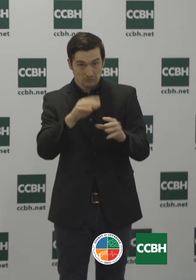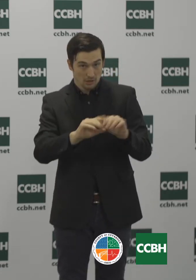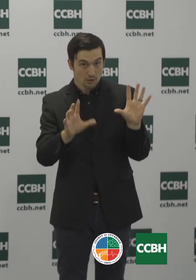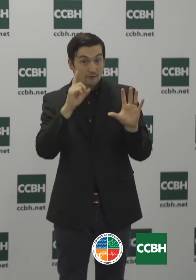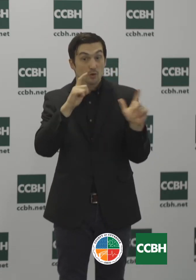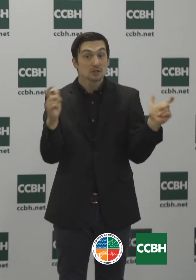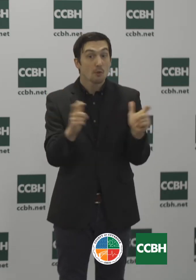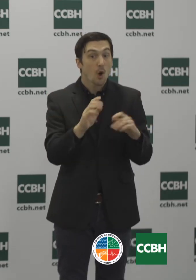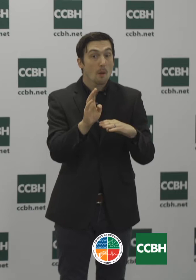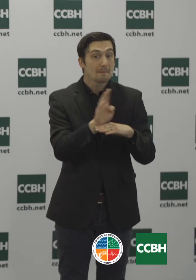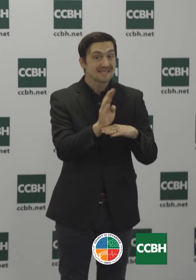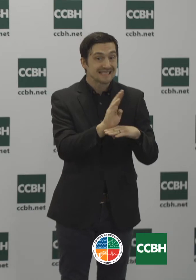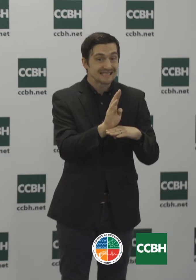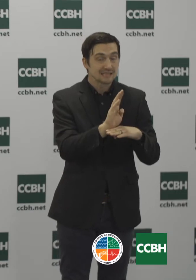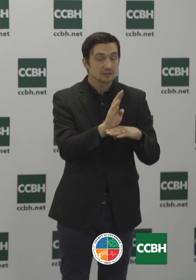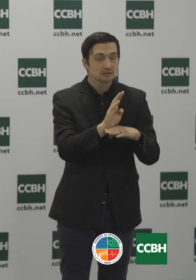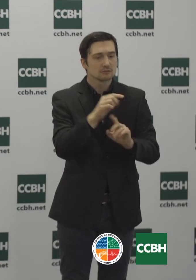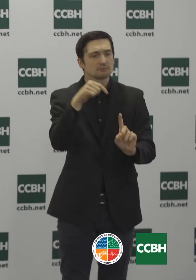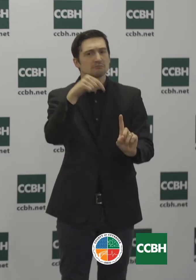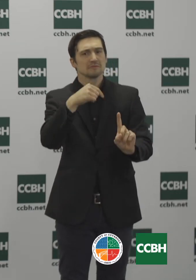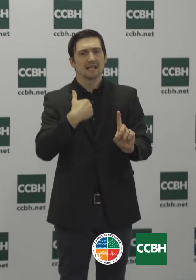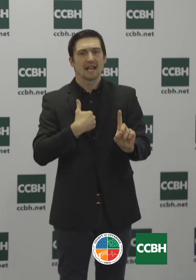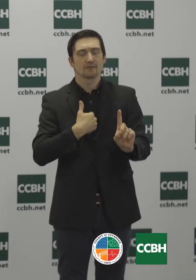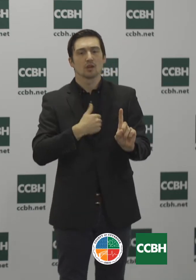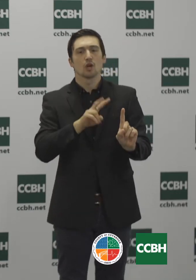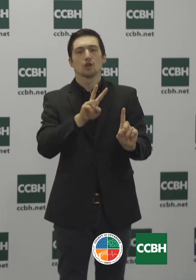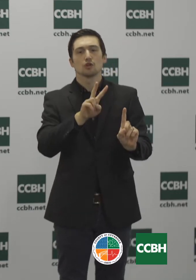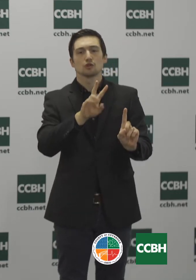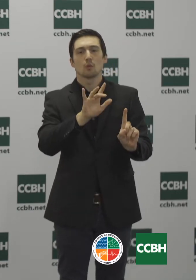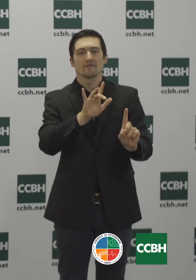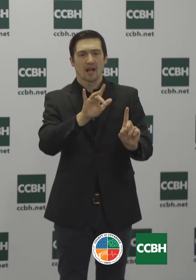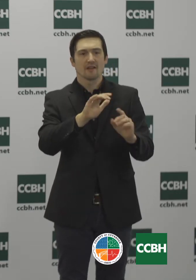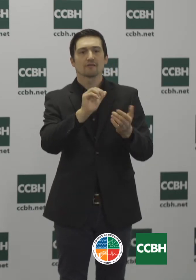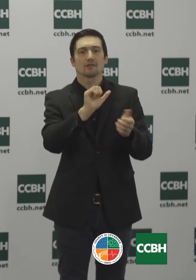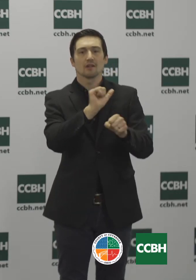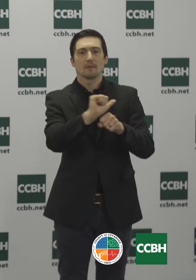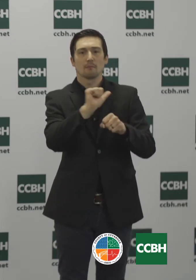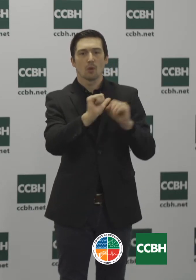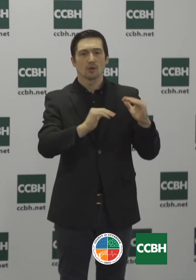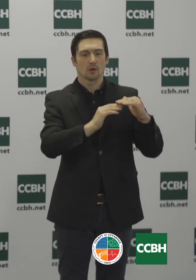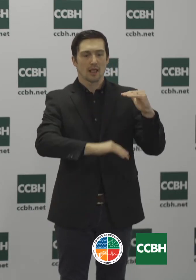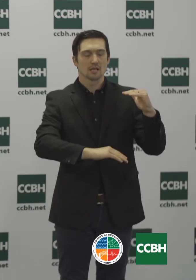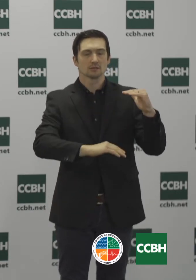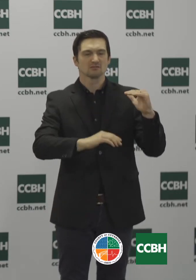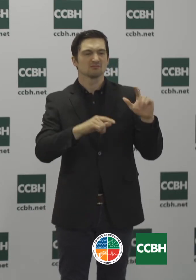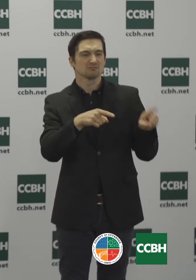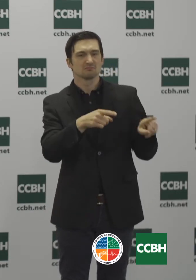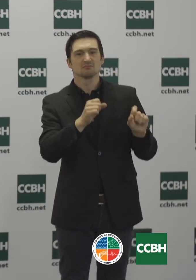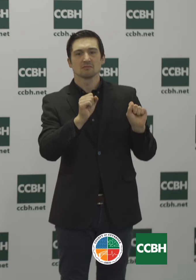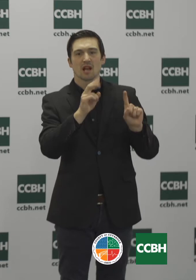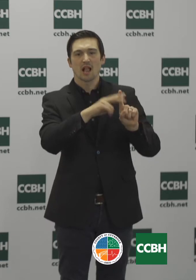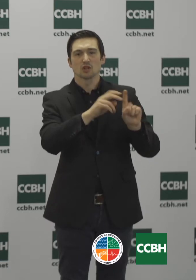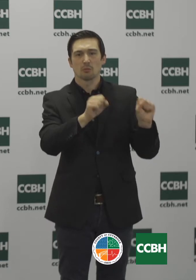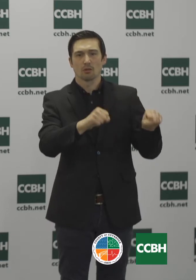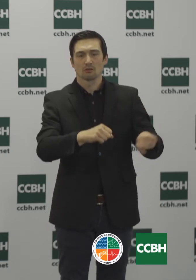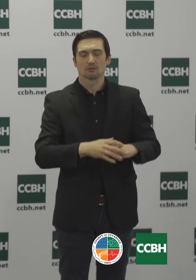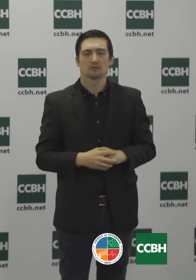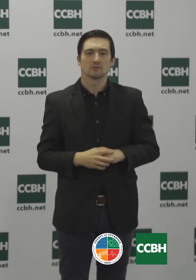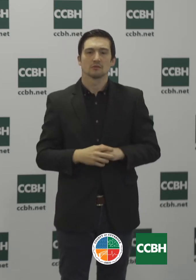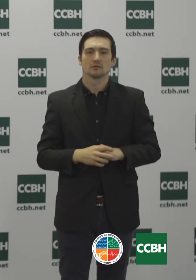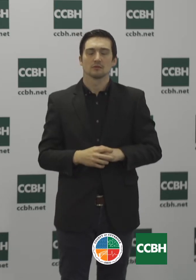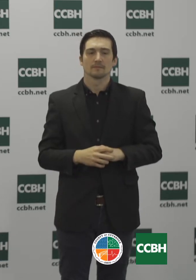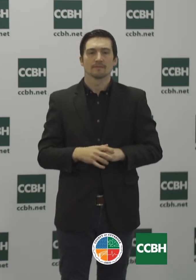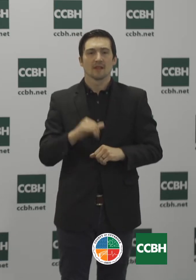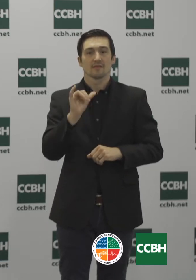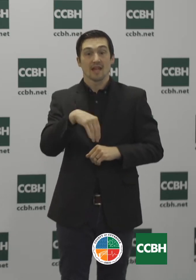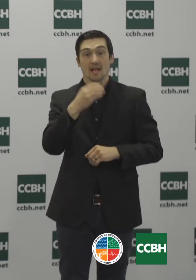for small businesses. Businesses with 25 employees or less are eligible. The Business Resource Center number that